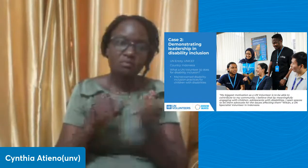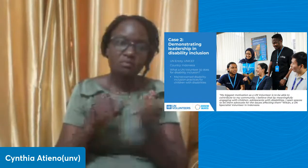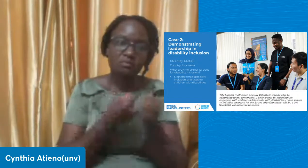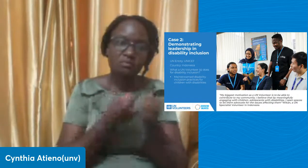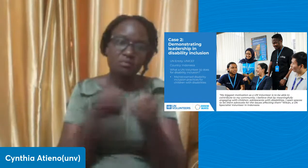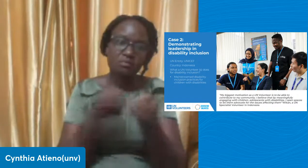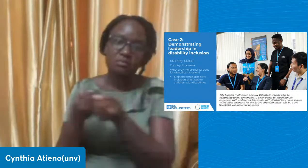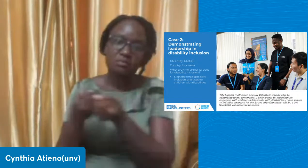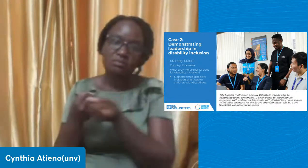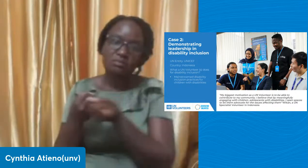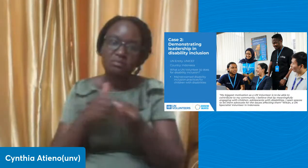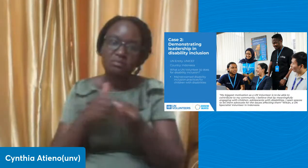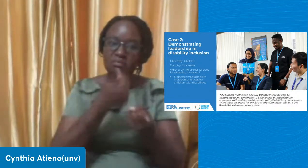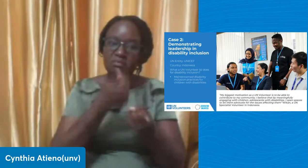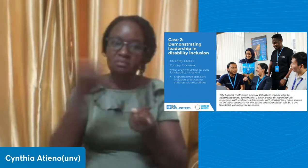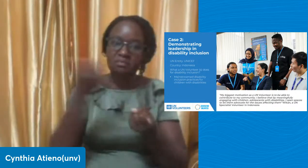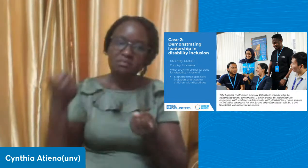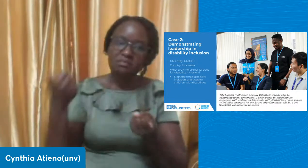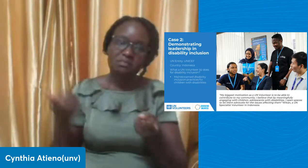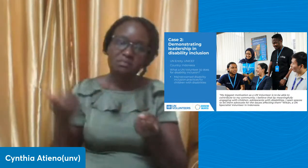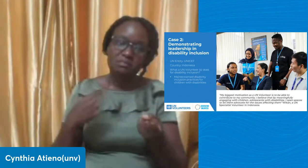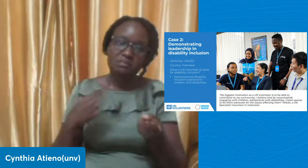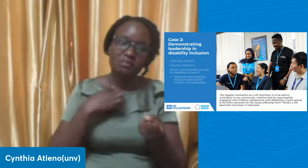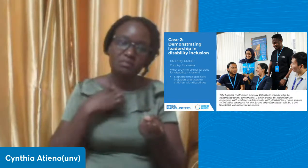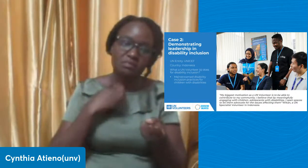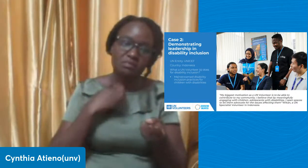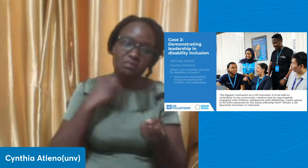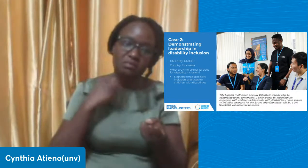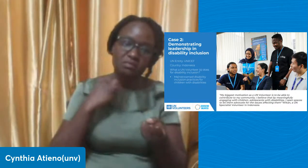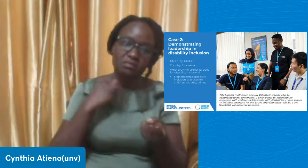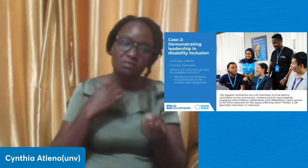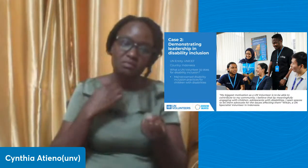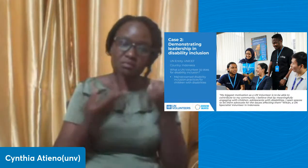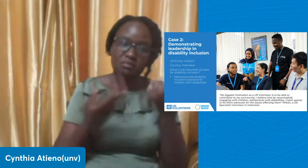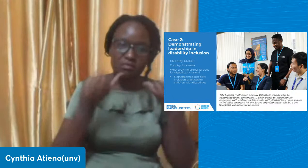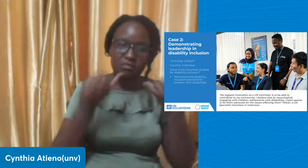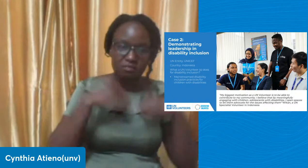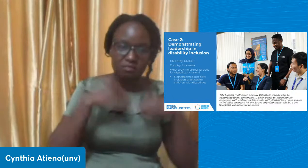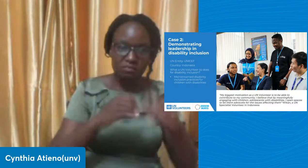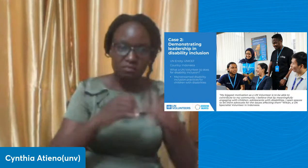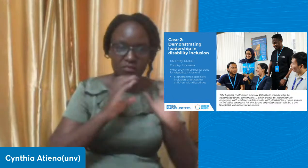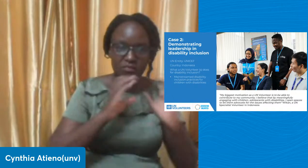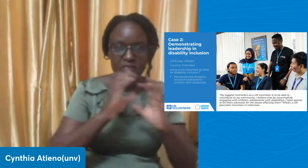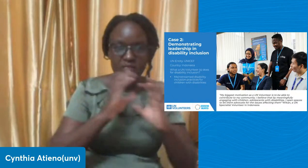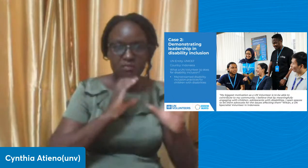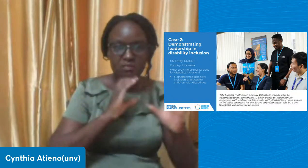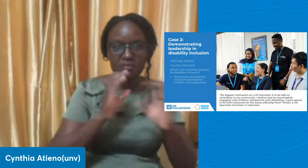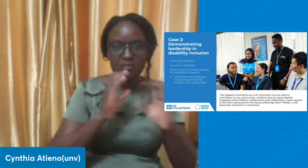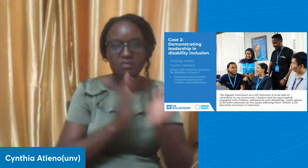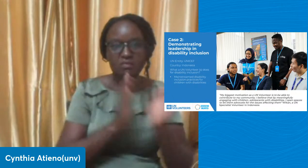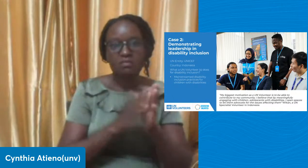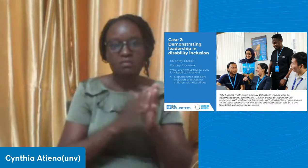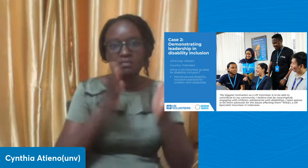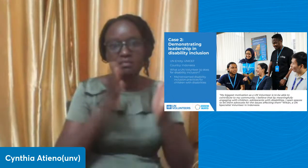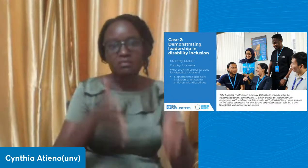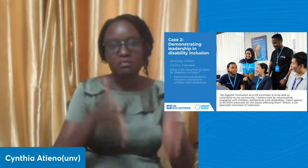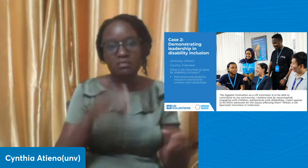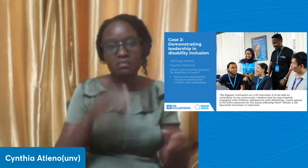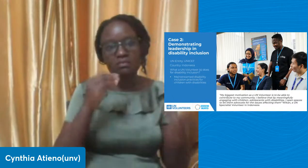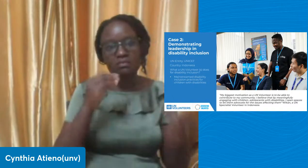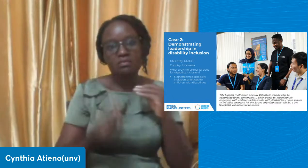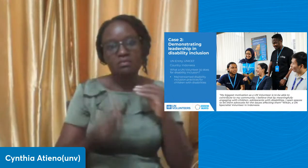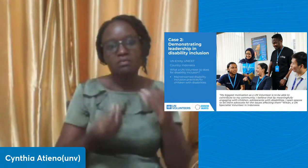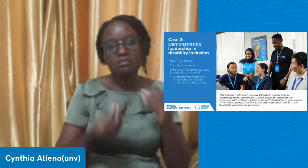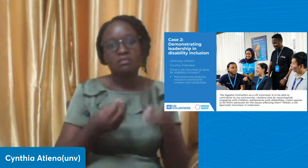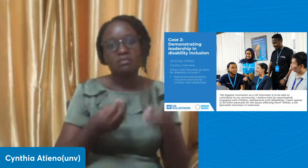as an intermediary to communicate with persons with disabilities. So while working with